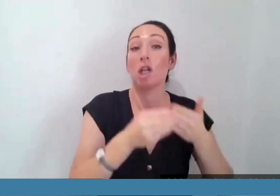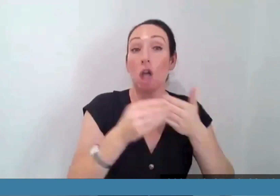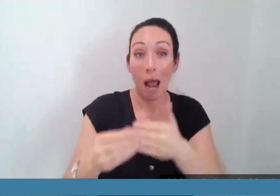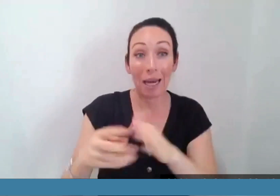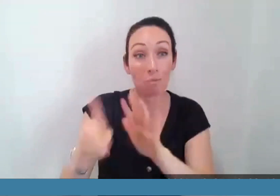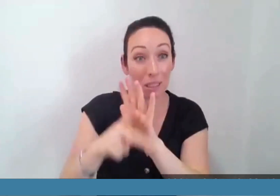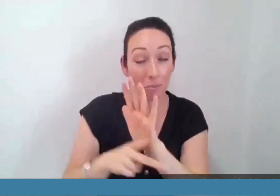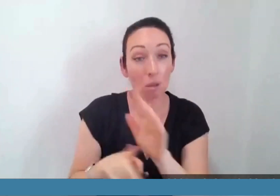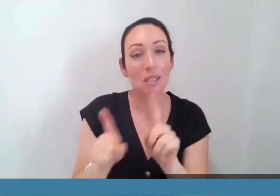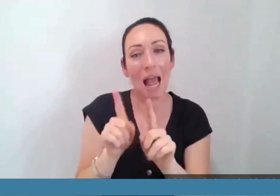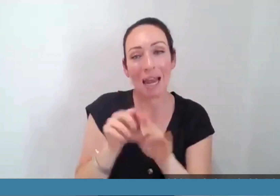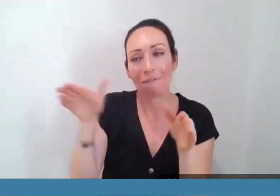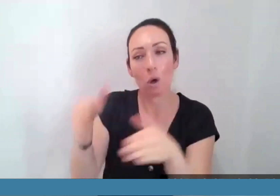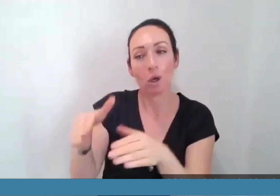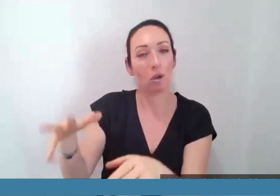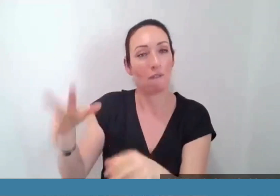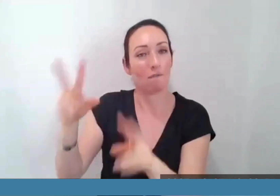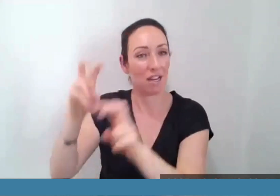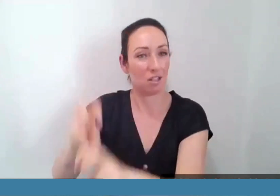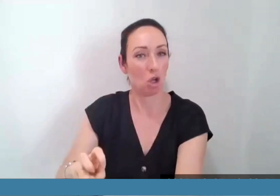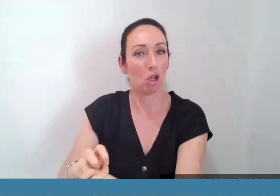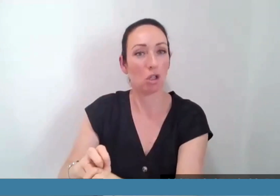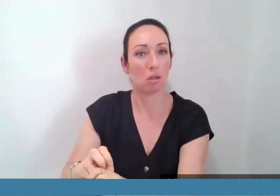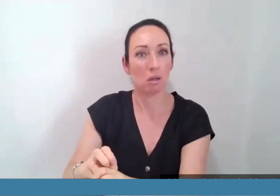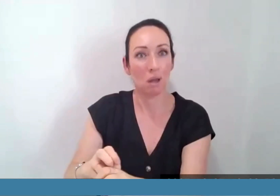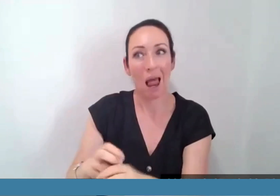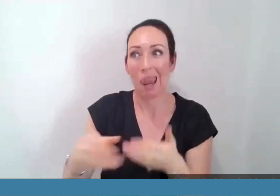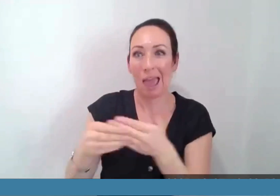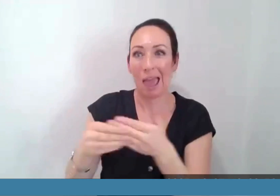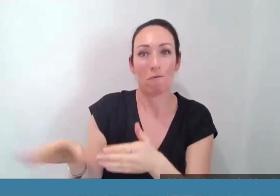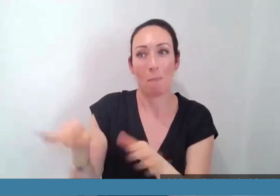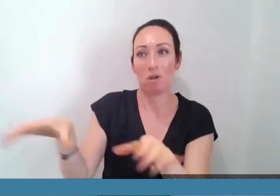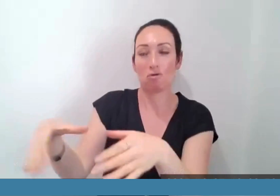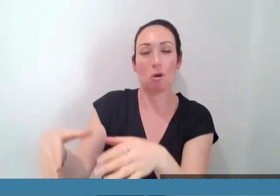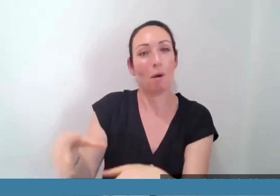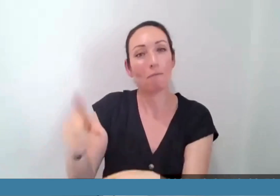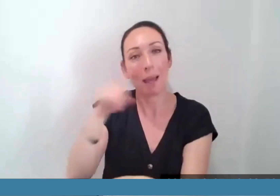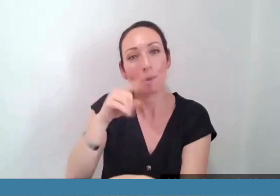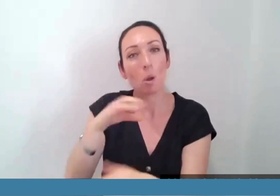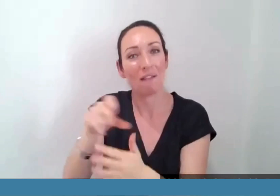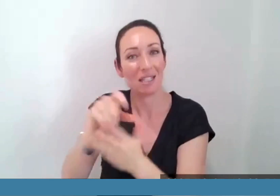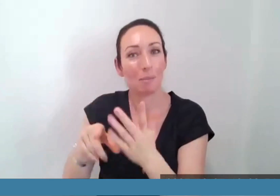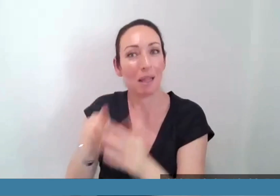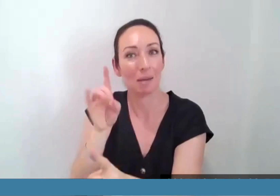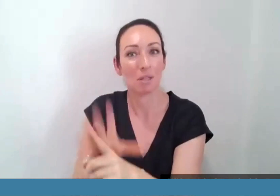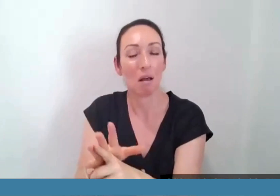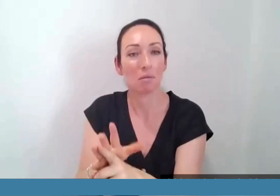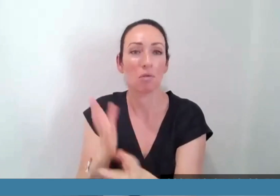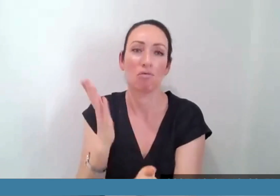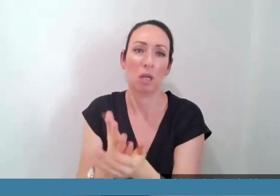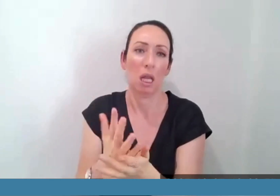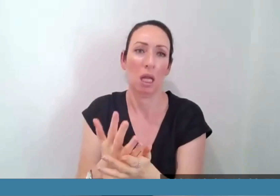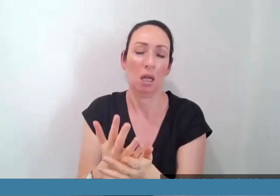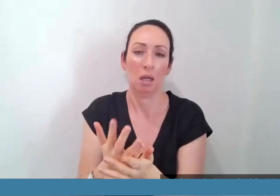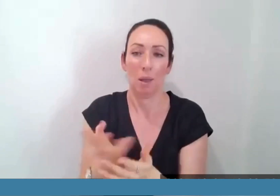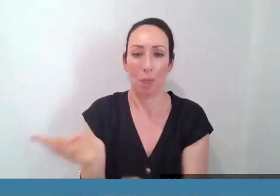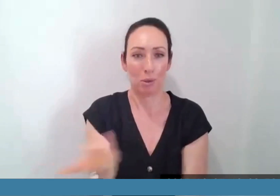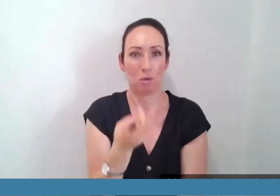with people with disability are the driving forces behind everything we do. The commissioned research